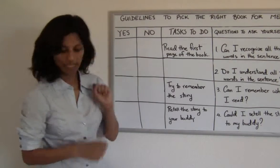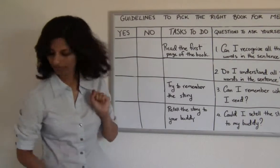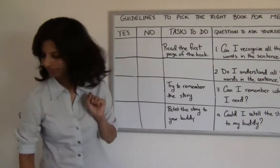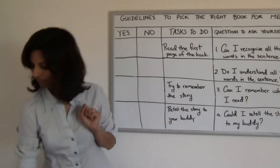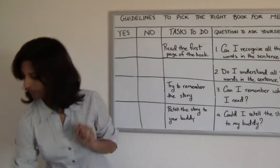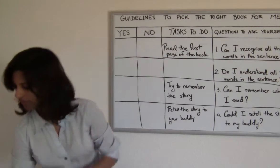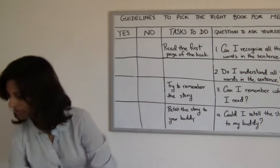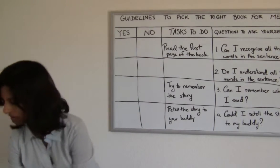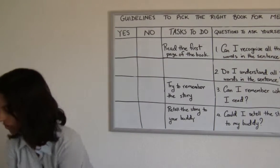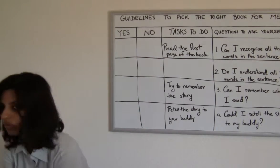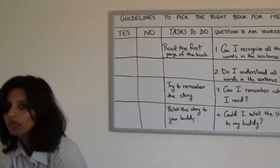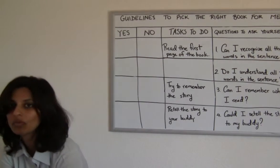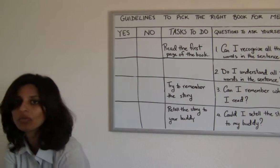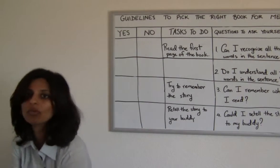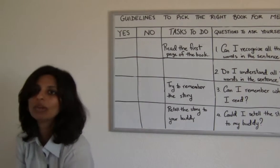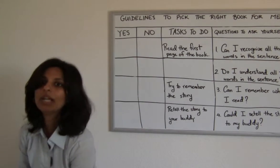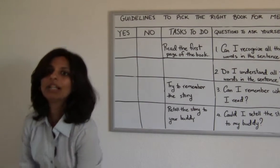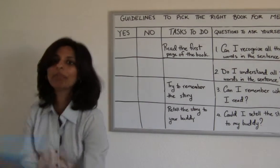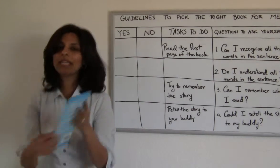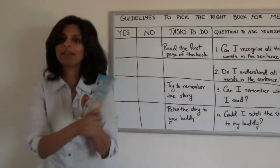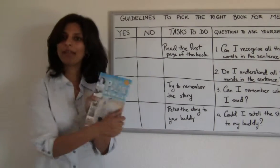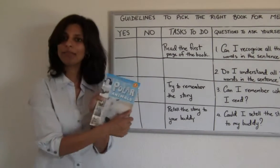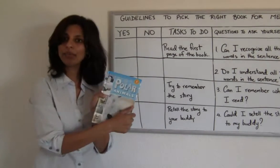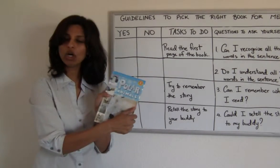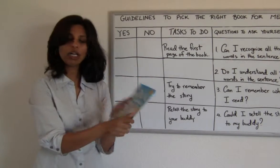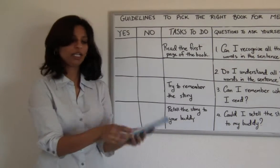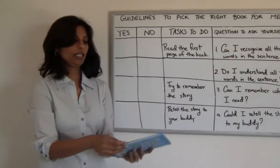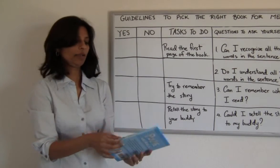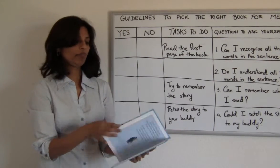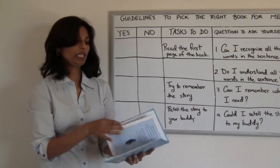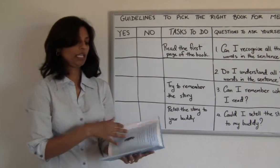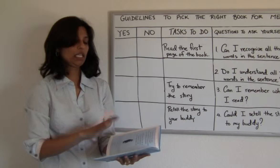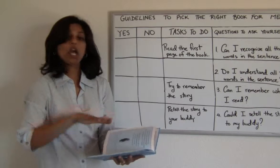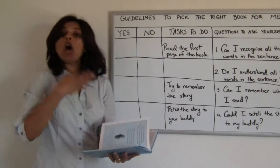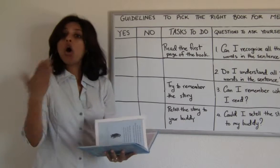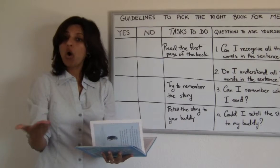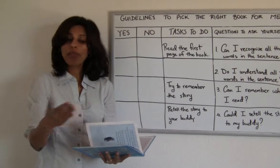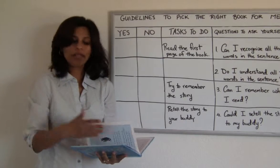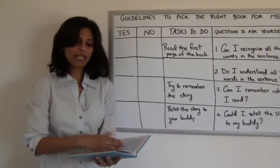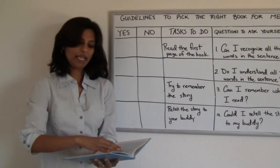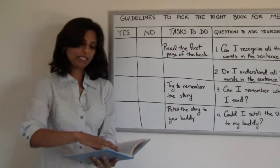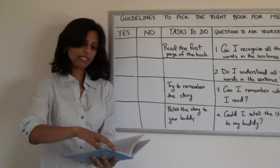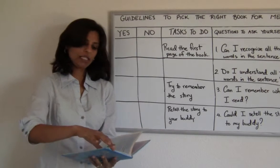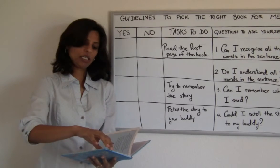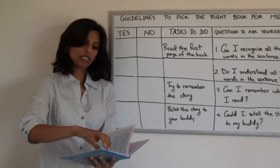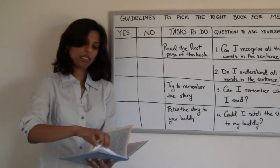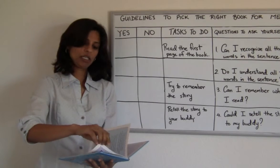Okay, so let me get my book. Let me open it